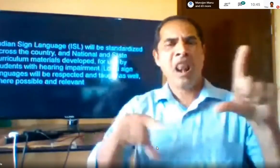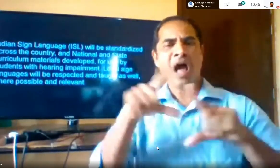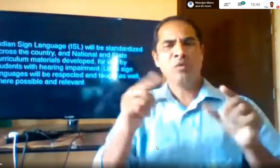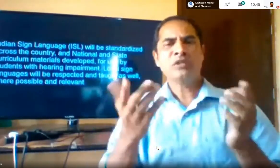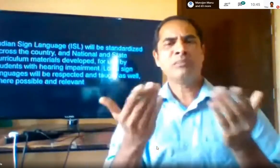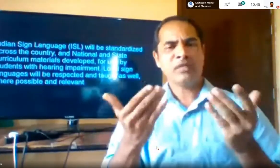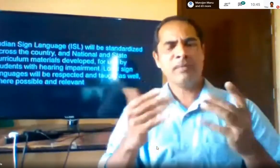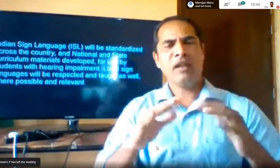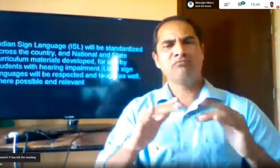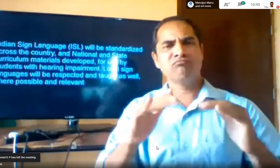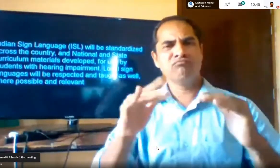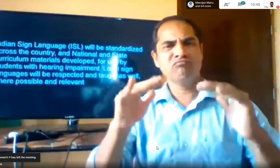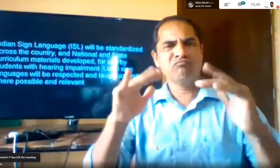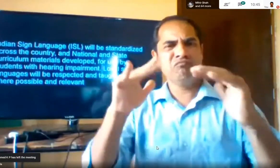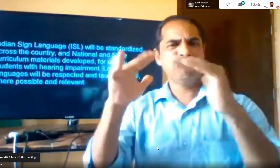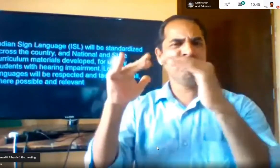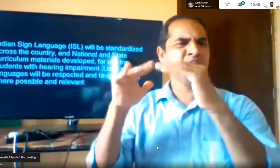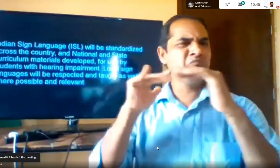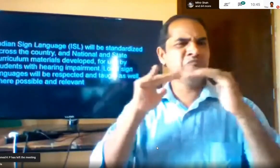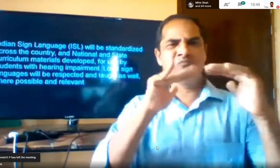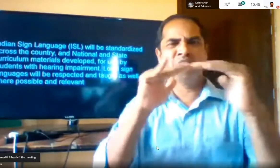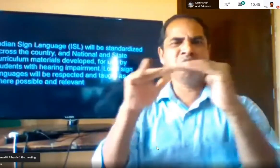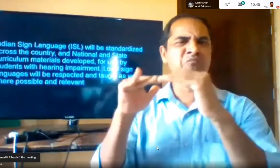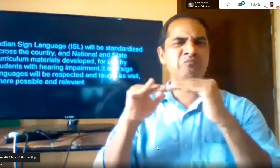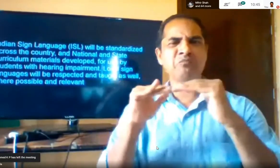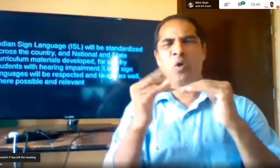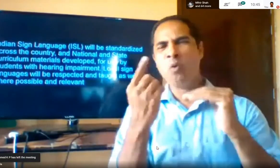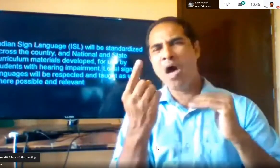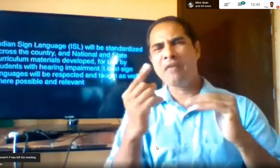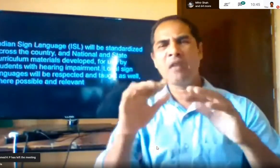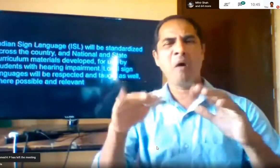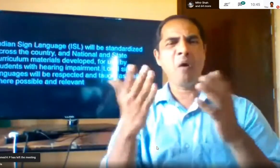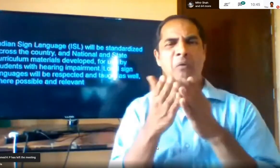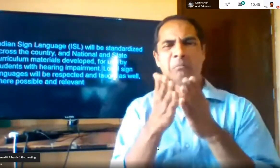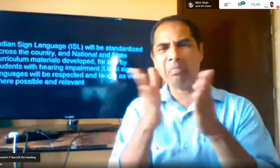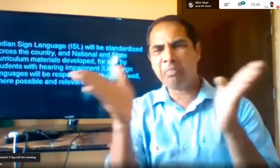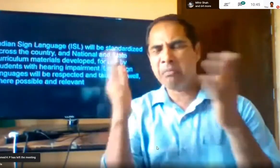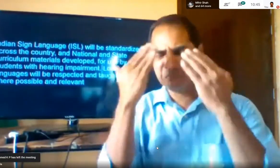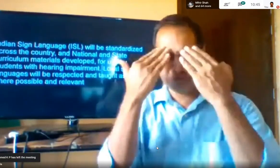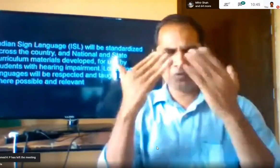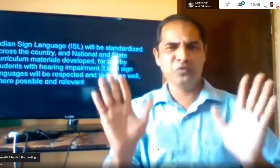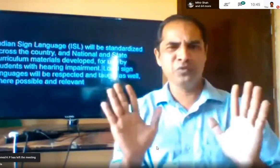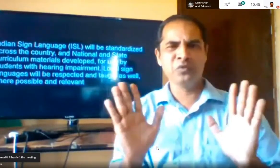Maybe 20 years later, once the language is highly developed with all the research materials,